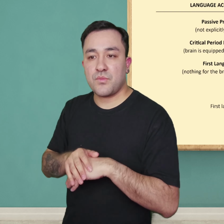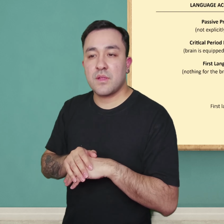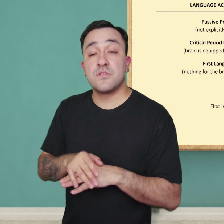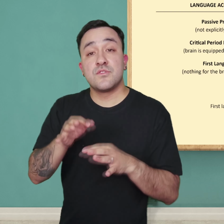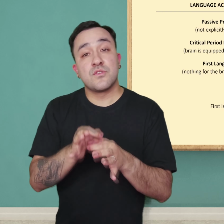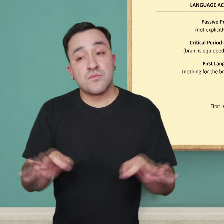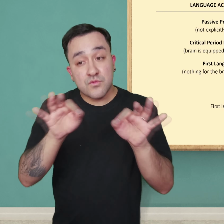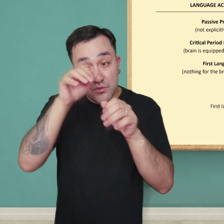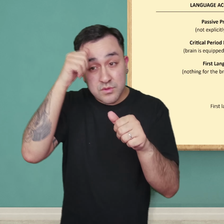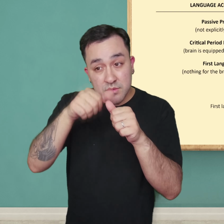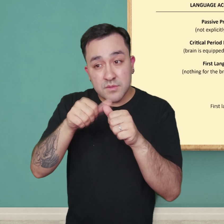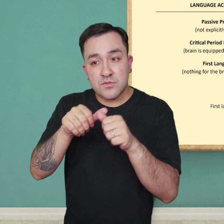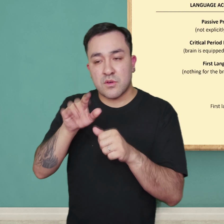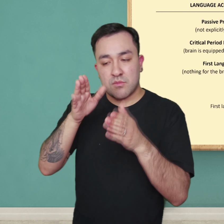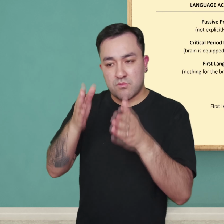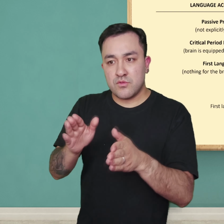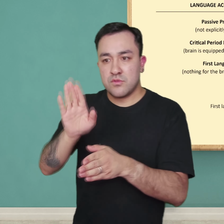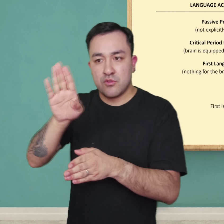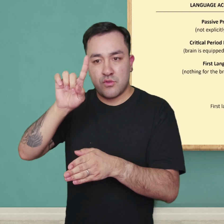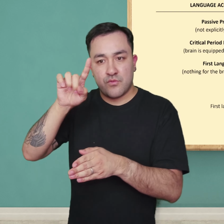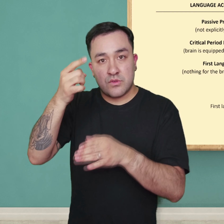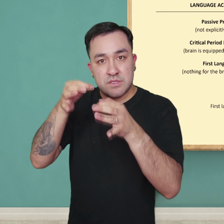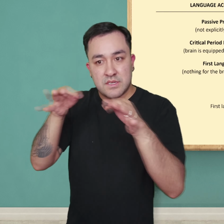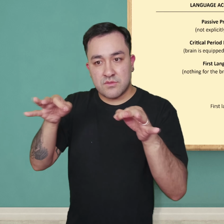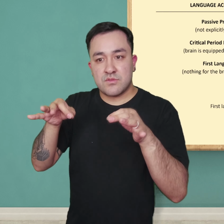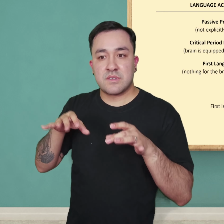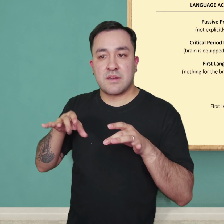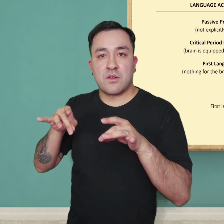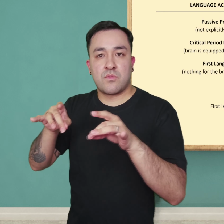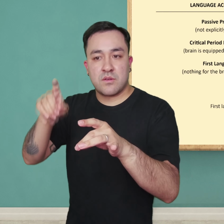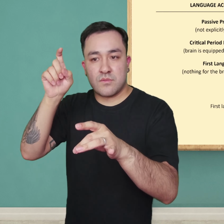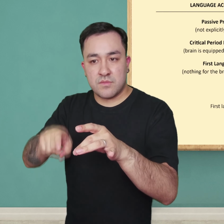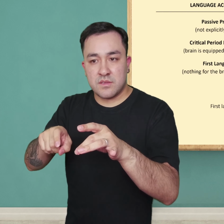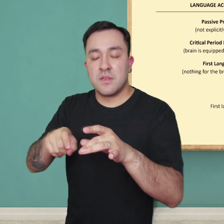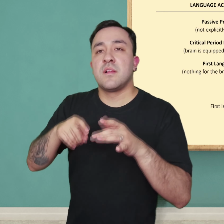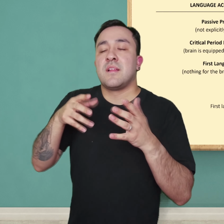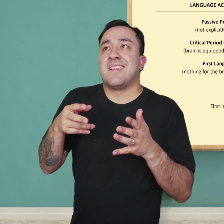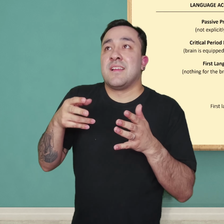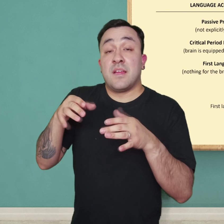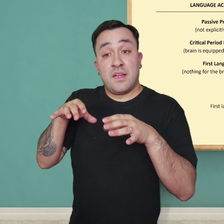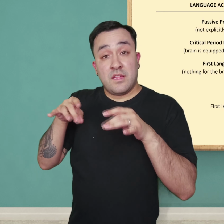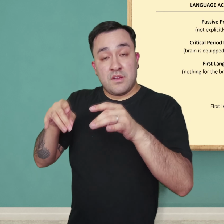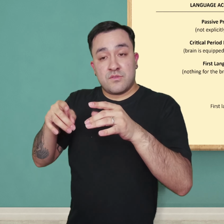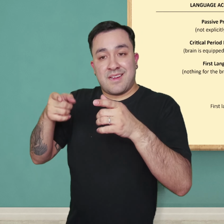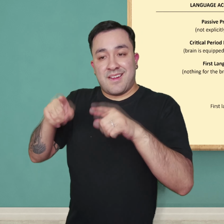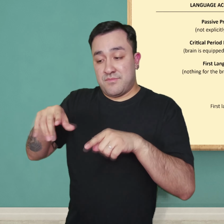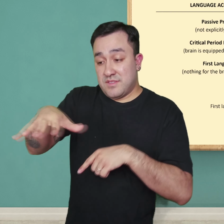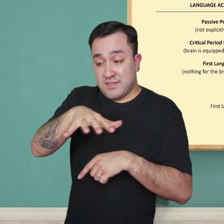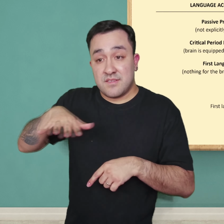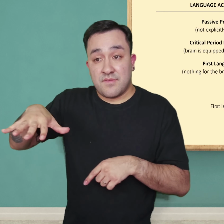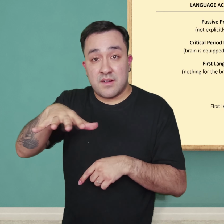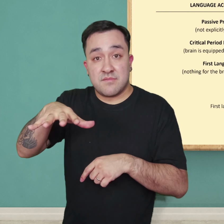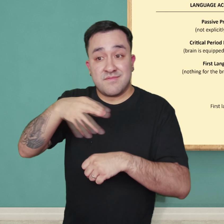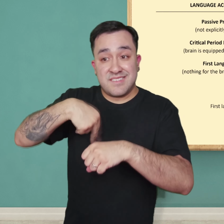in a natural and spontaneous environment. First languages cannot be taught, and if the infant cannot naturally access the